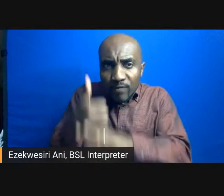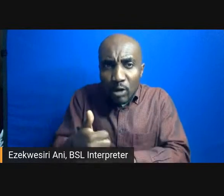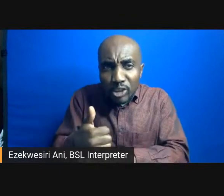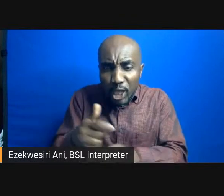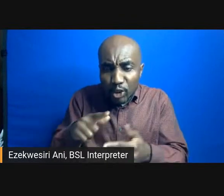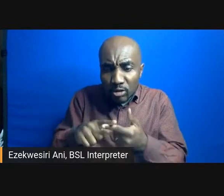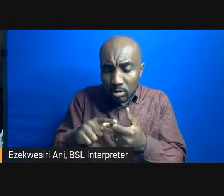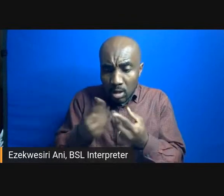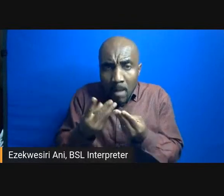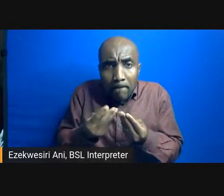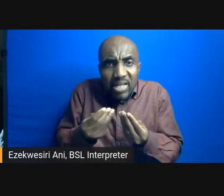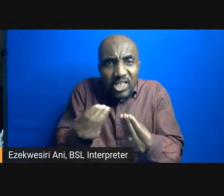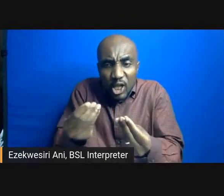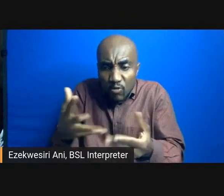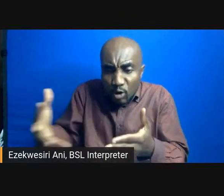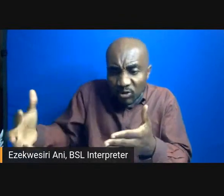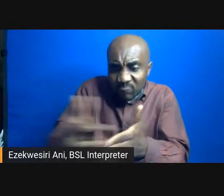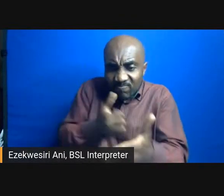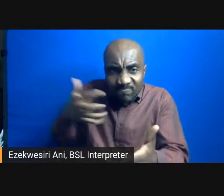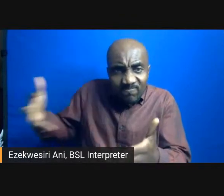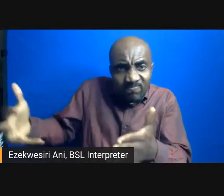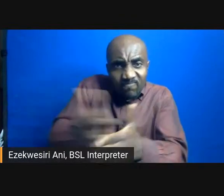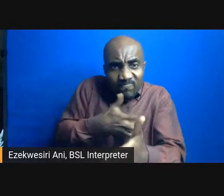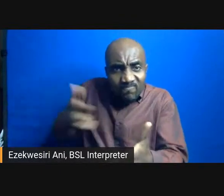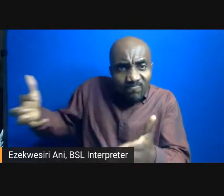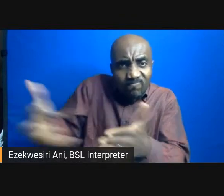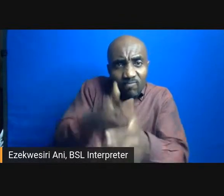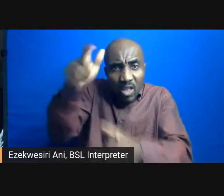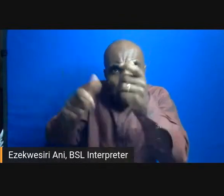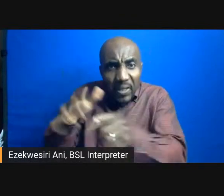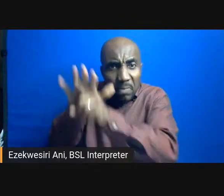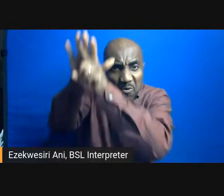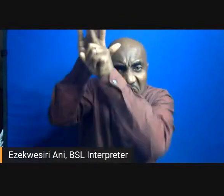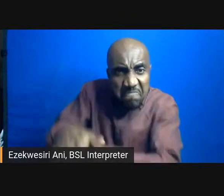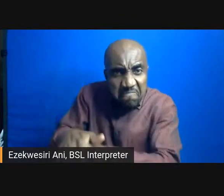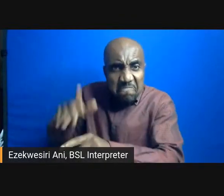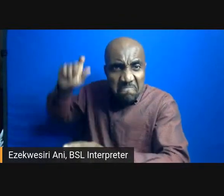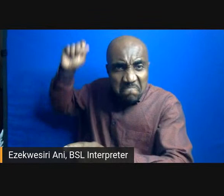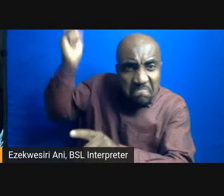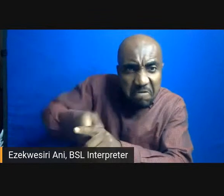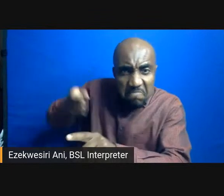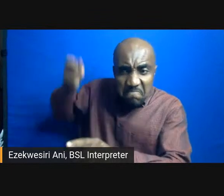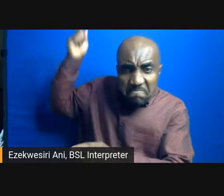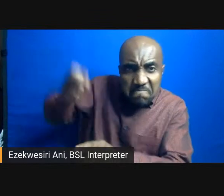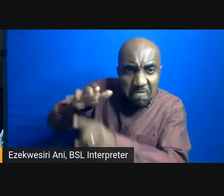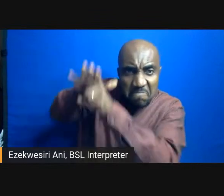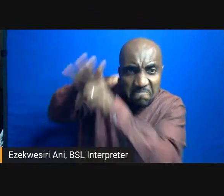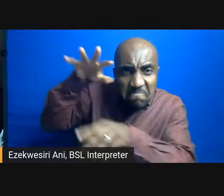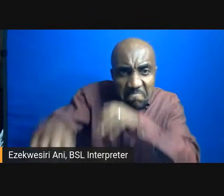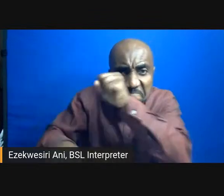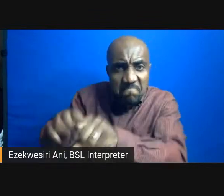material possessions, its people subjugated and oppressed at home.